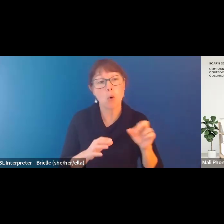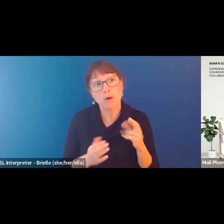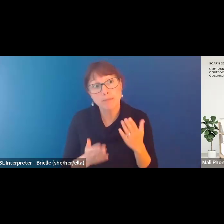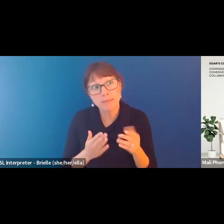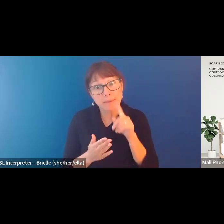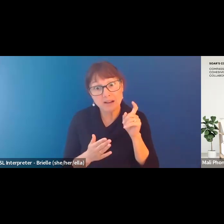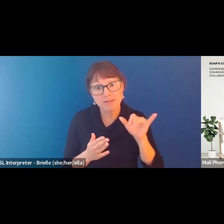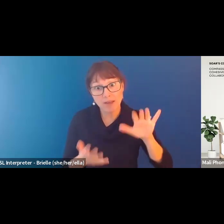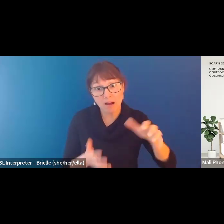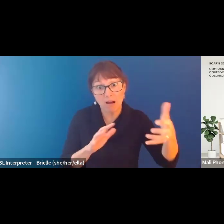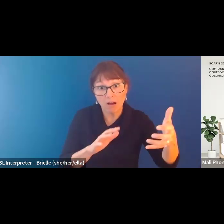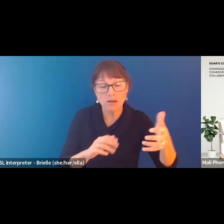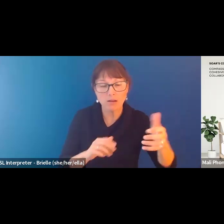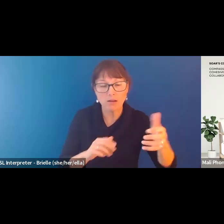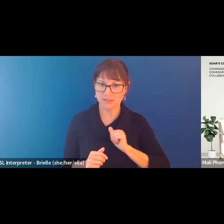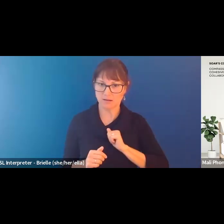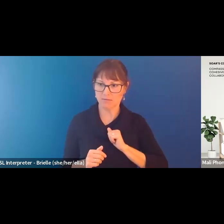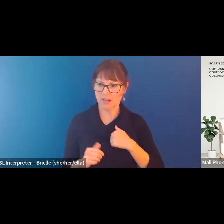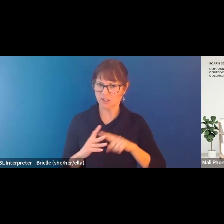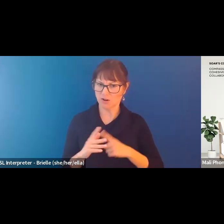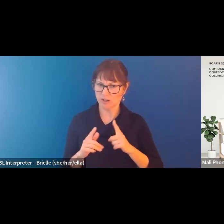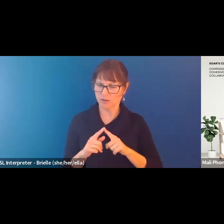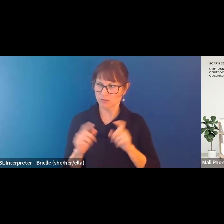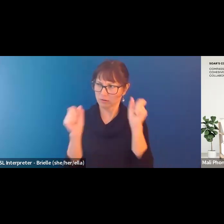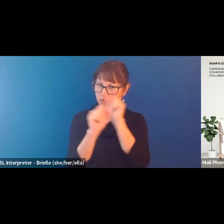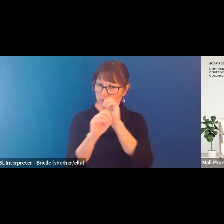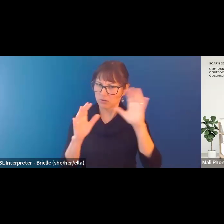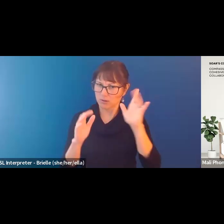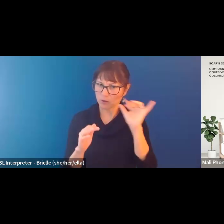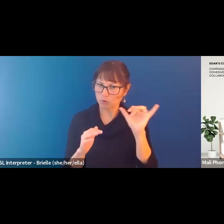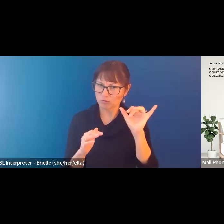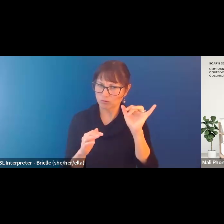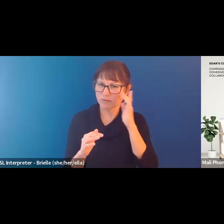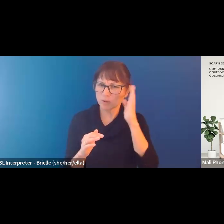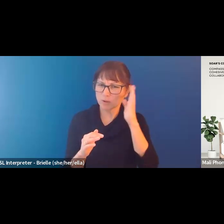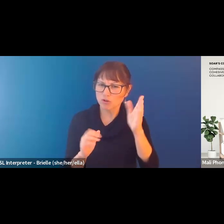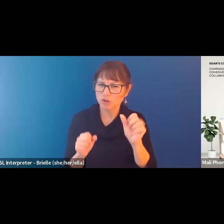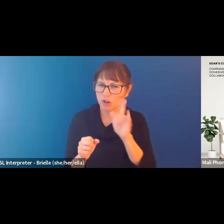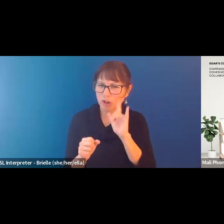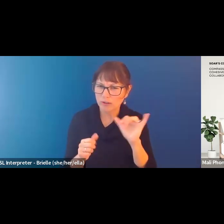chaos, really, I began to imagine how our future could be different.